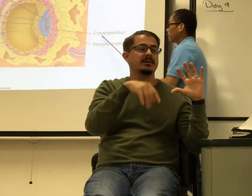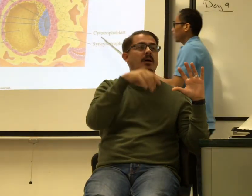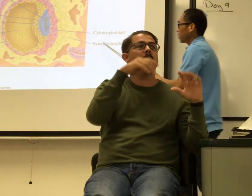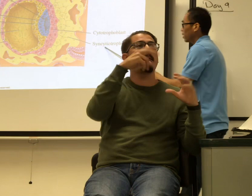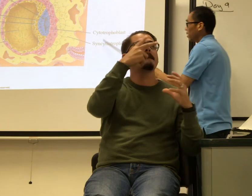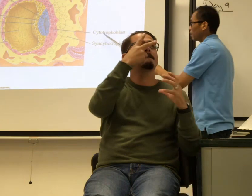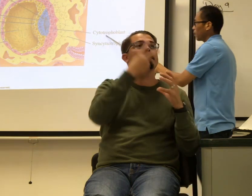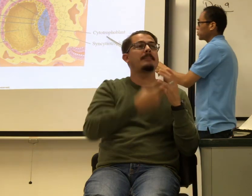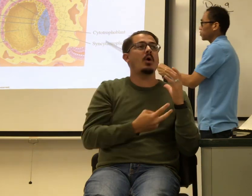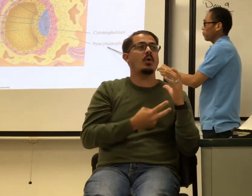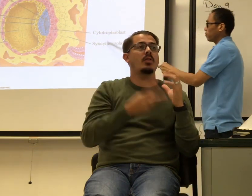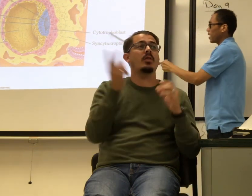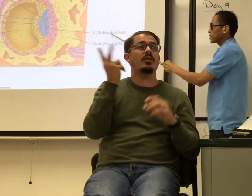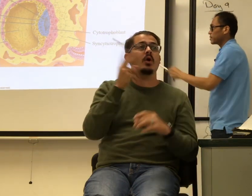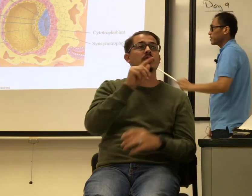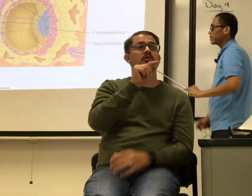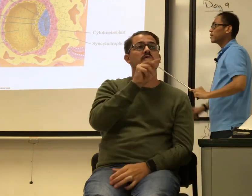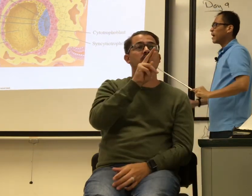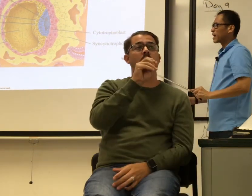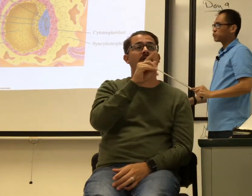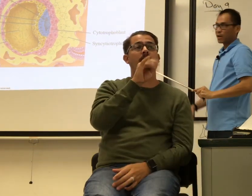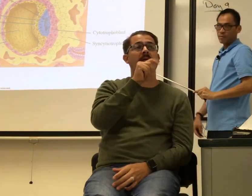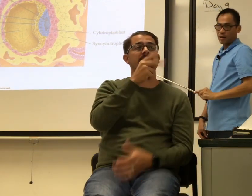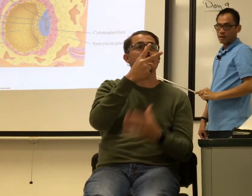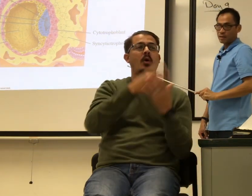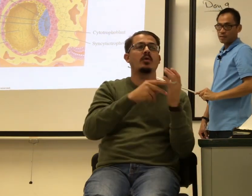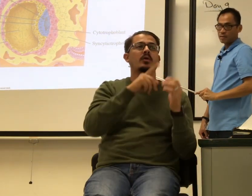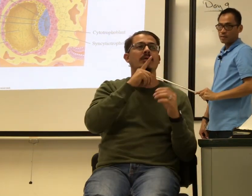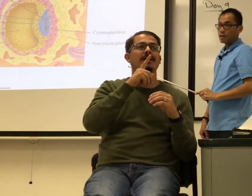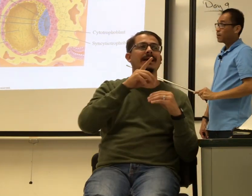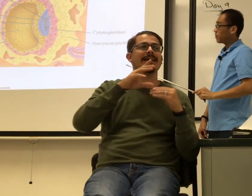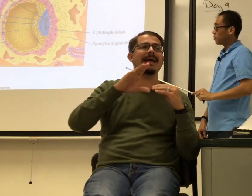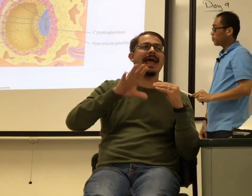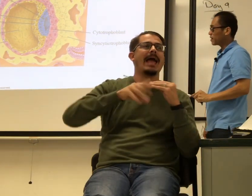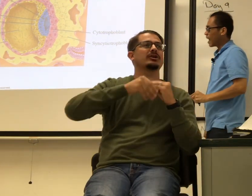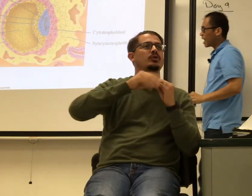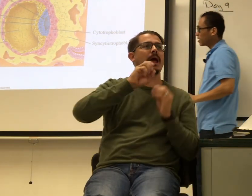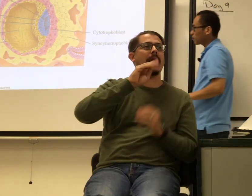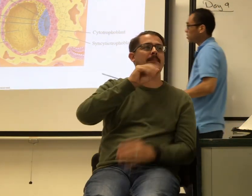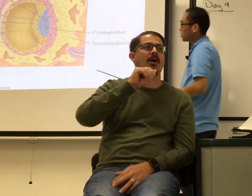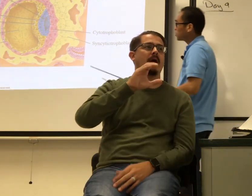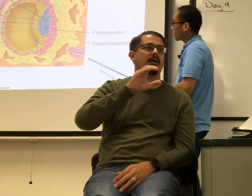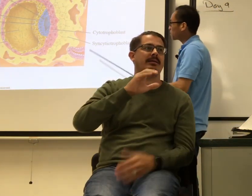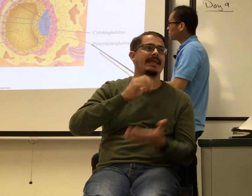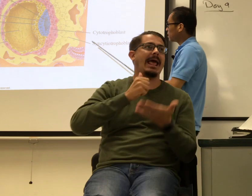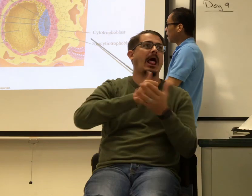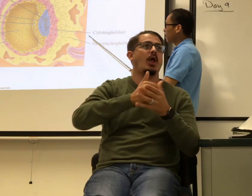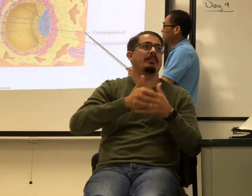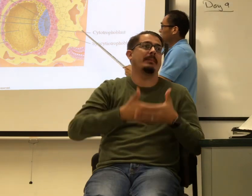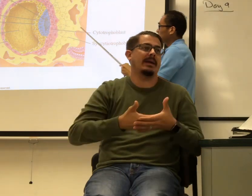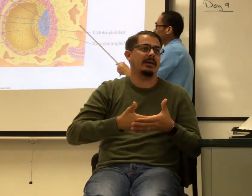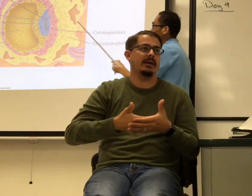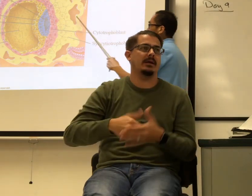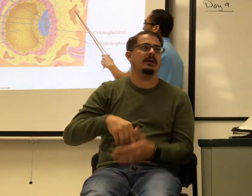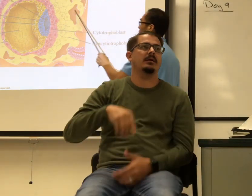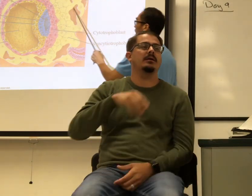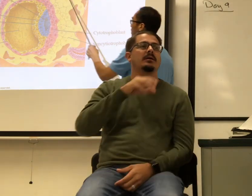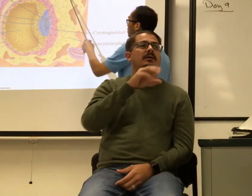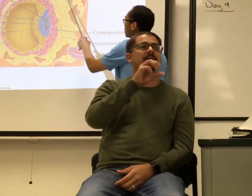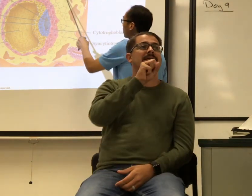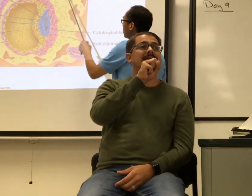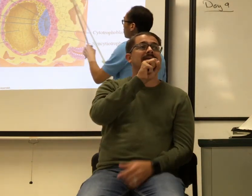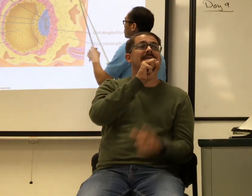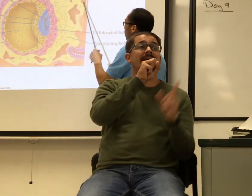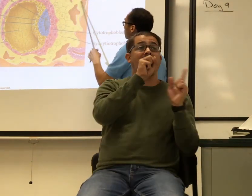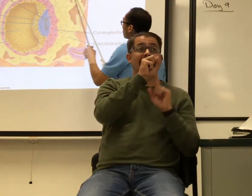Both of those trophoblasts, extra-embryonic. But the new thing to add here is you start to see how the